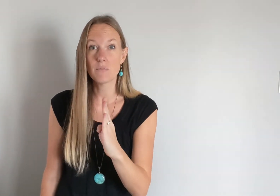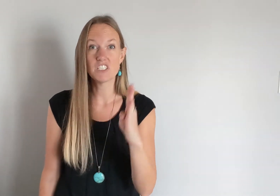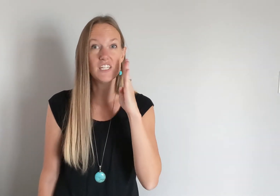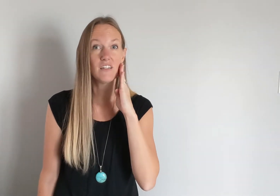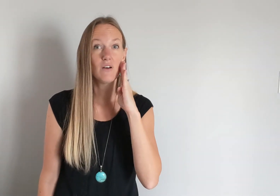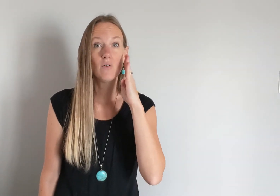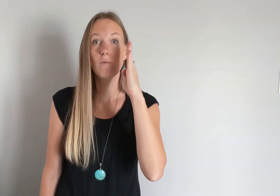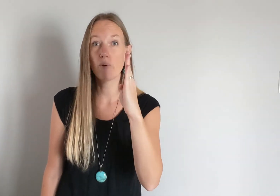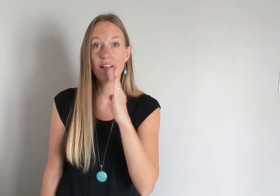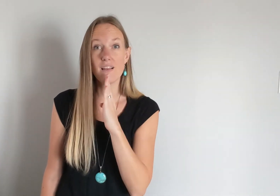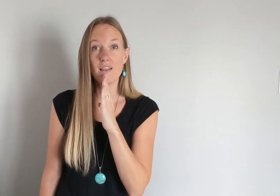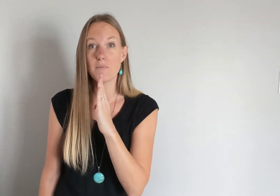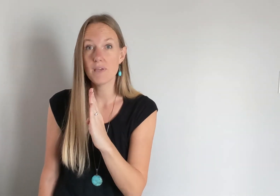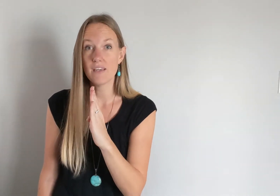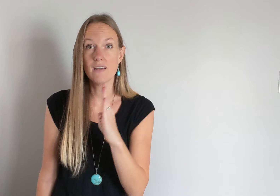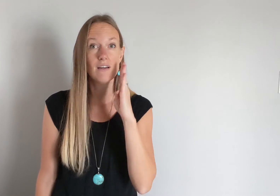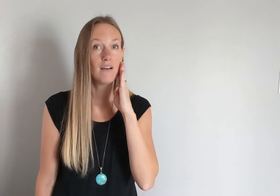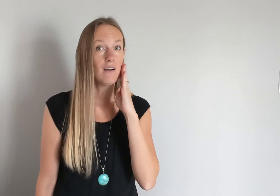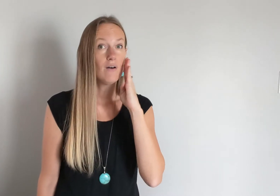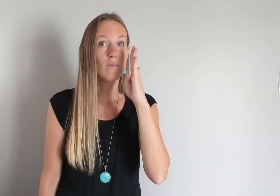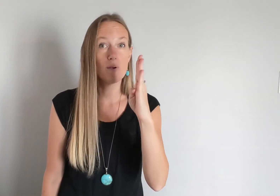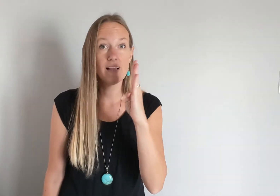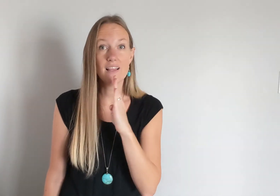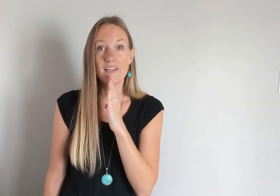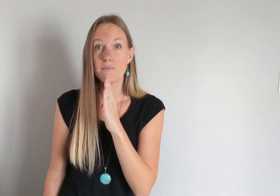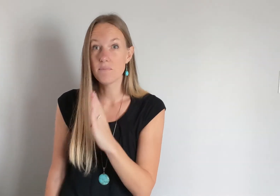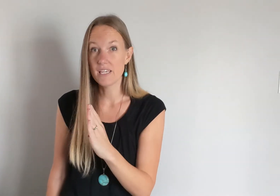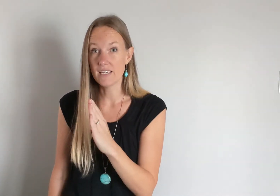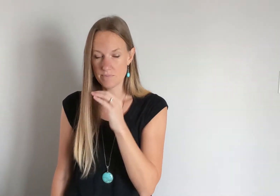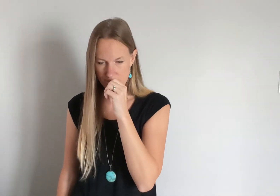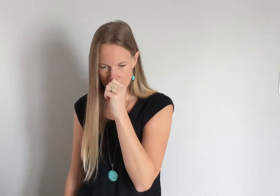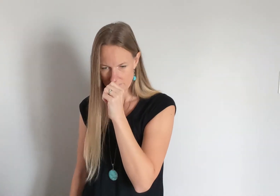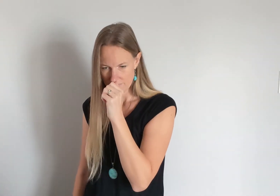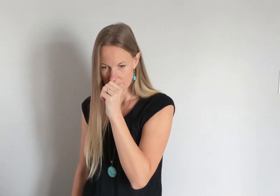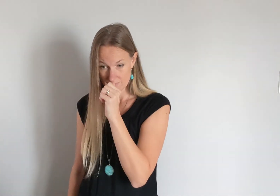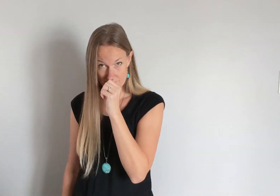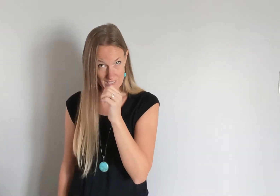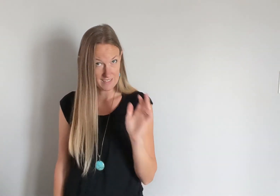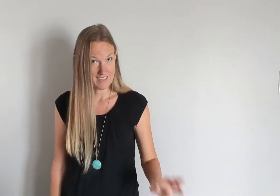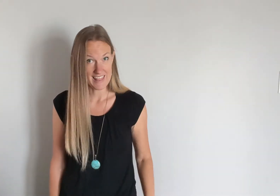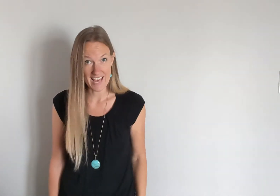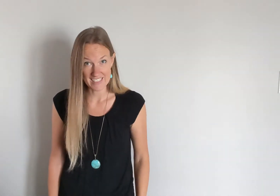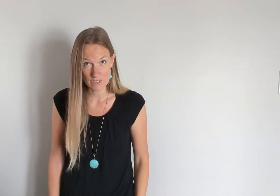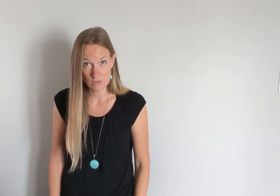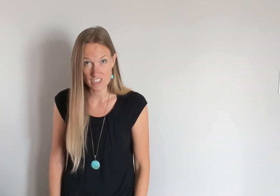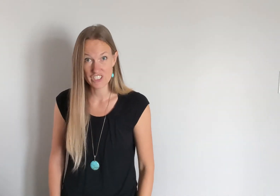your chin. Will be. Will be. Okay, and that's the whole verse